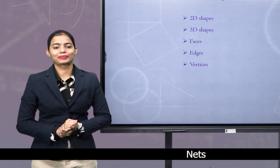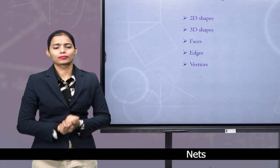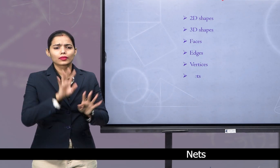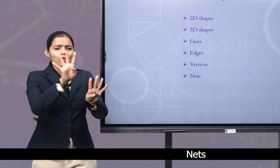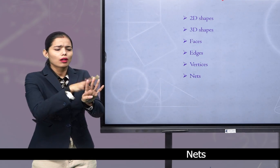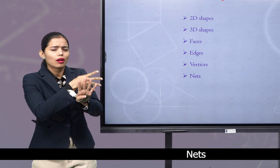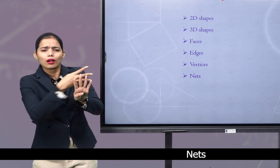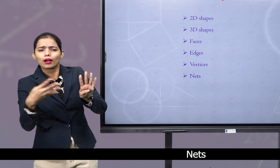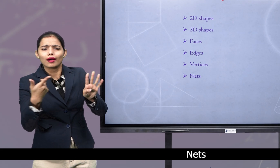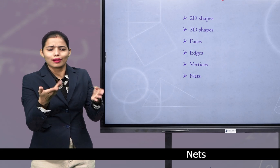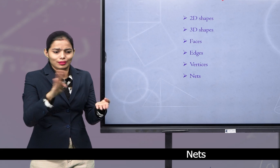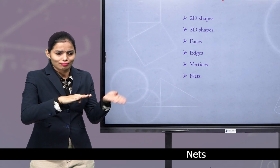nets,